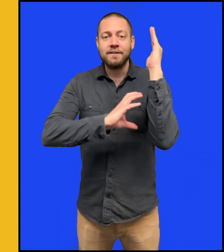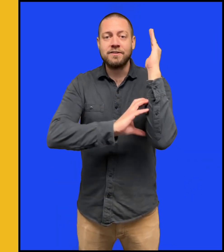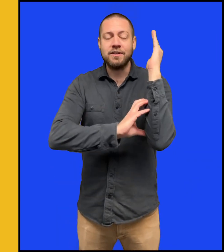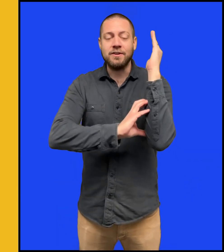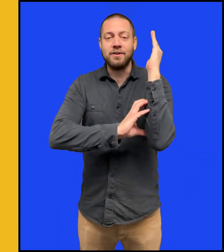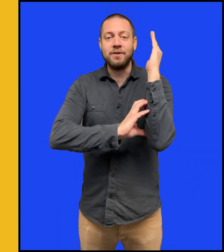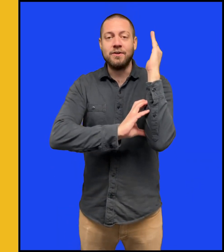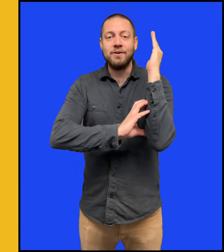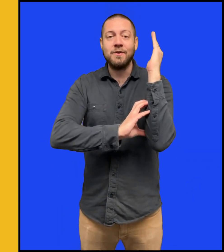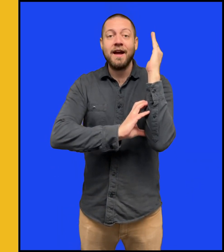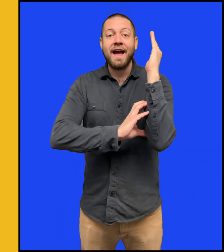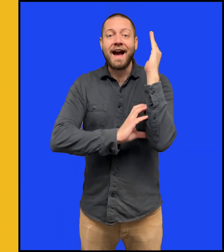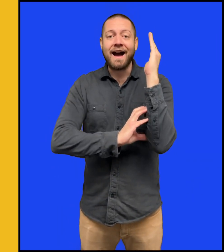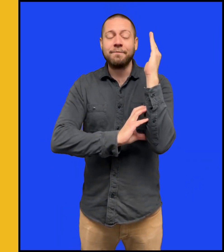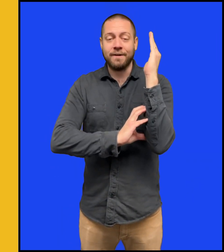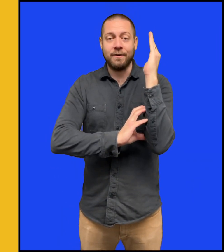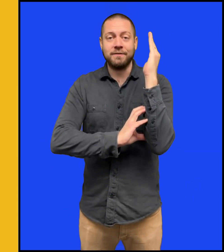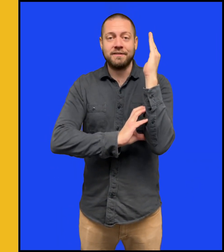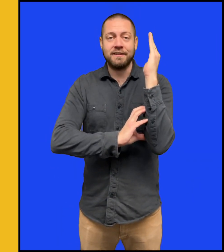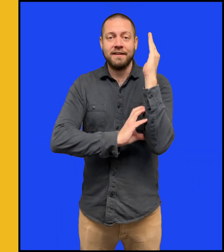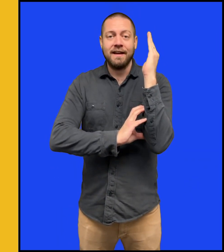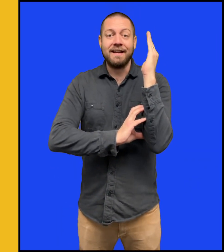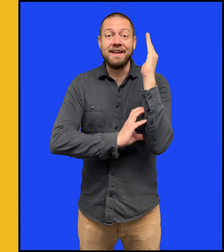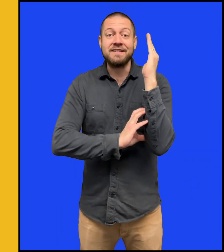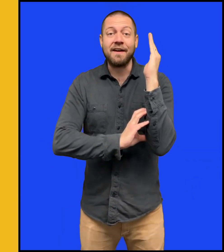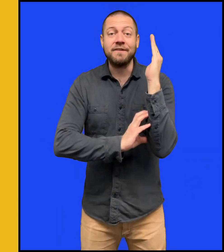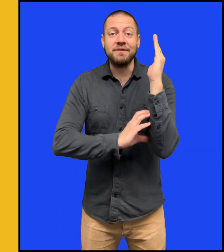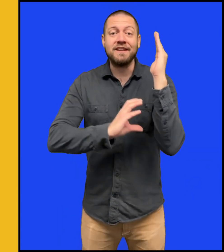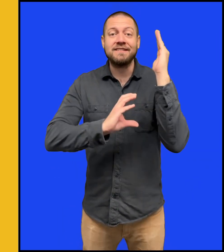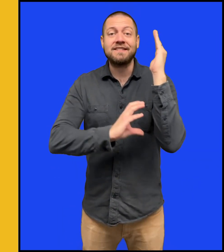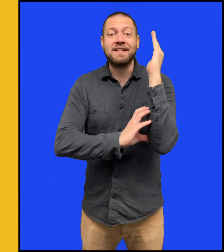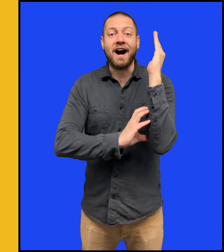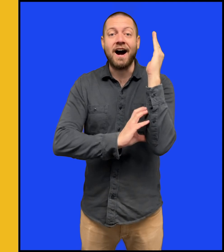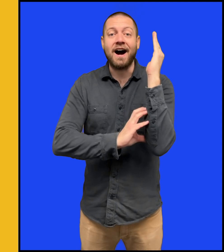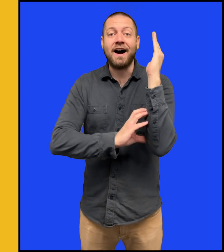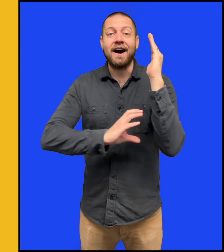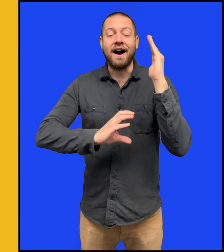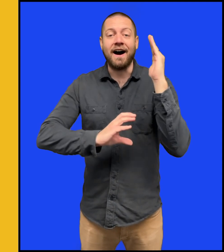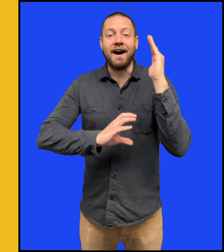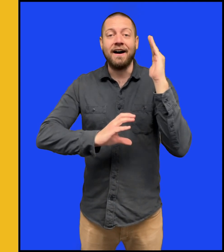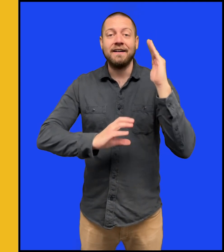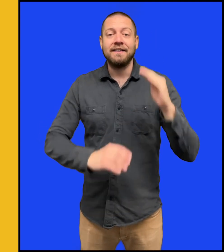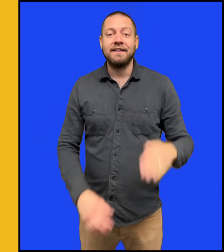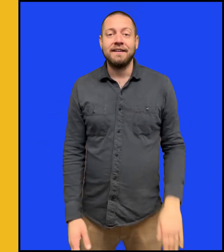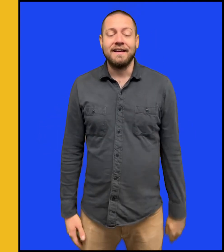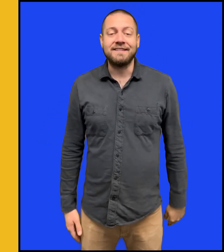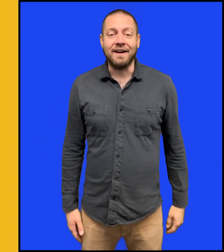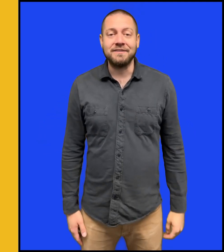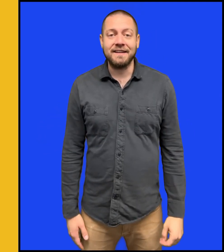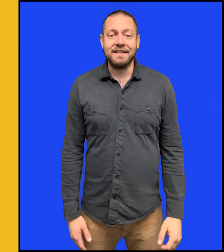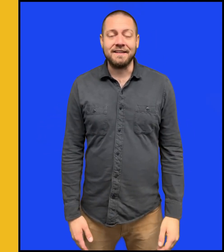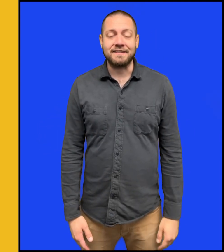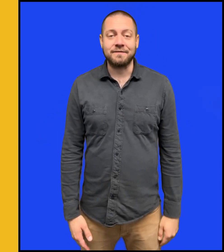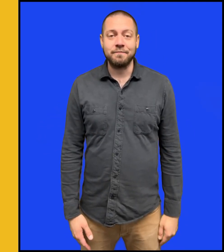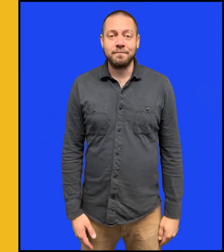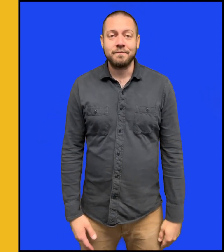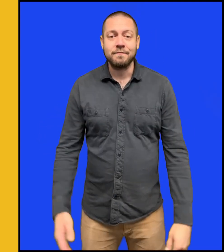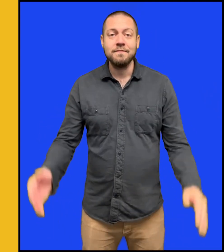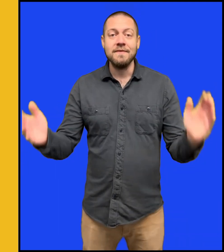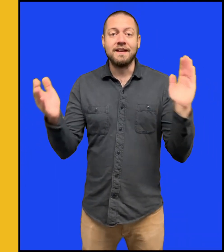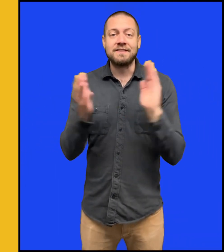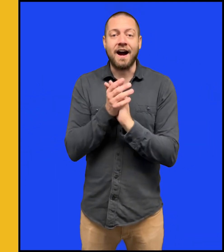have 2 half notes, and each half note says ta, ah. It sounds like this.